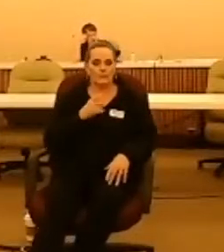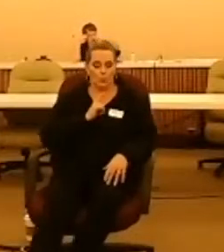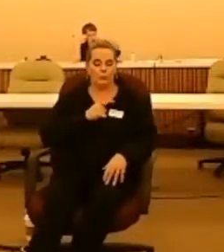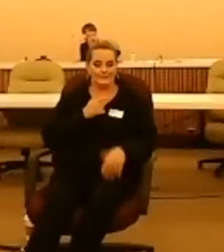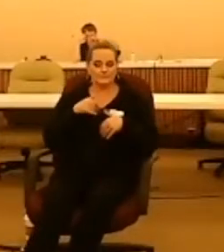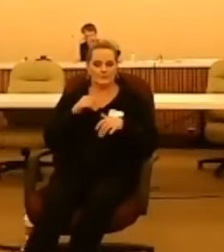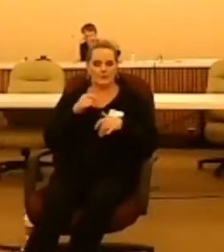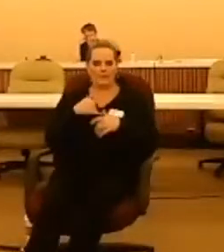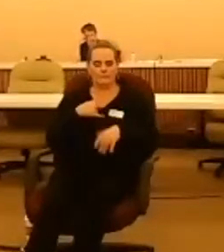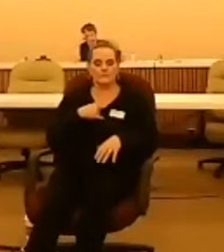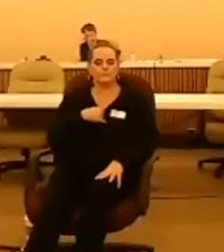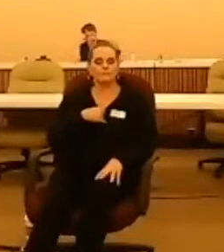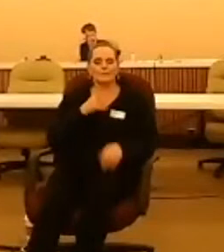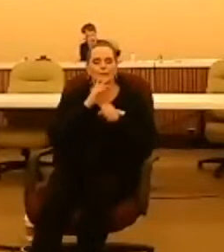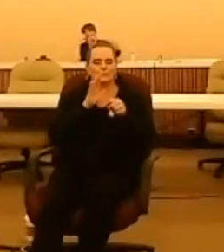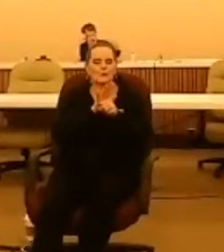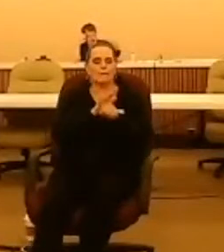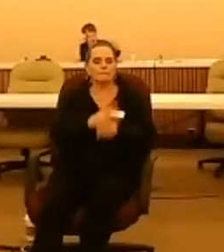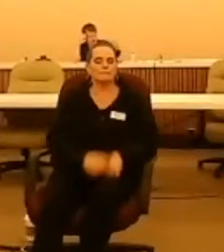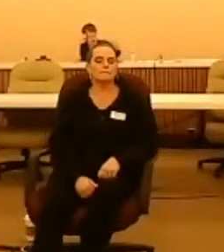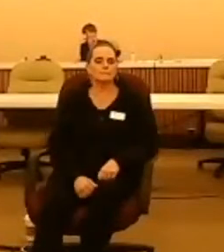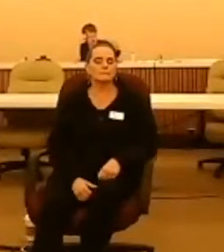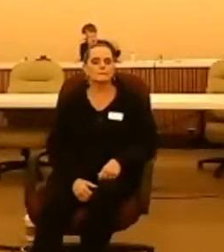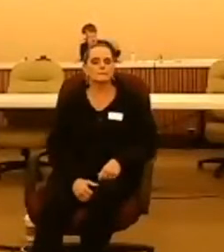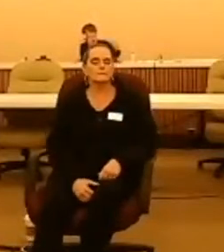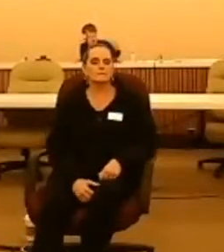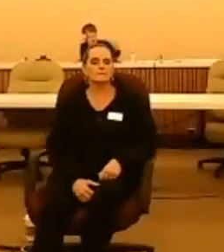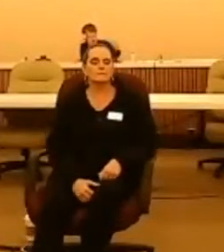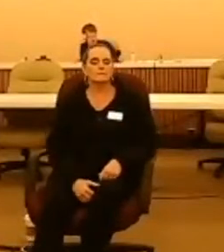where you've got enough. So